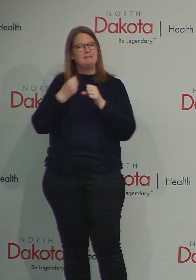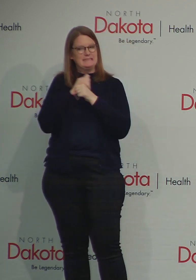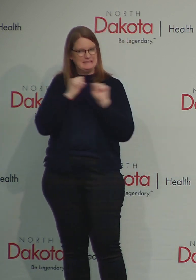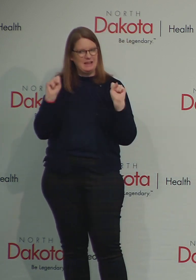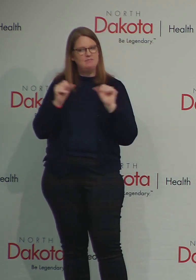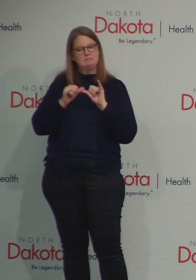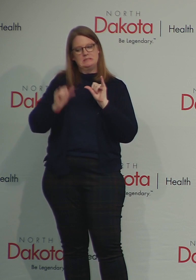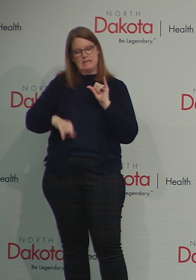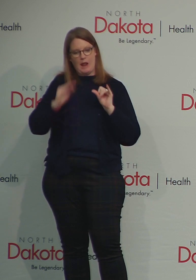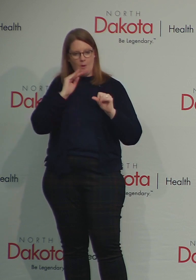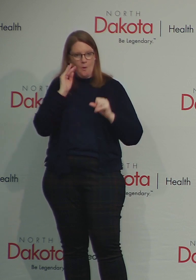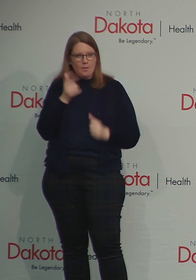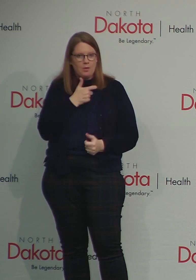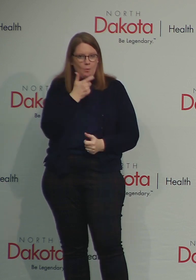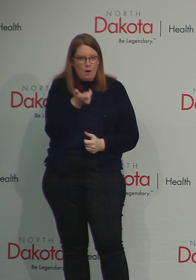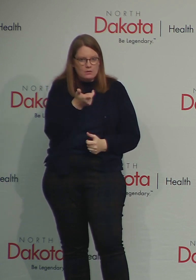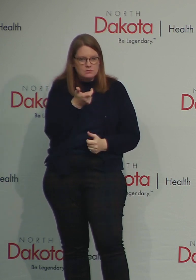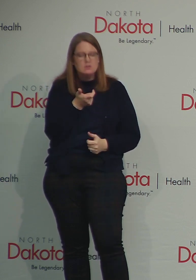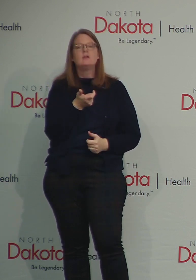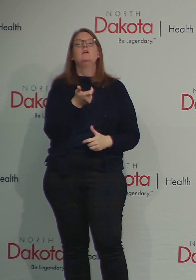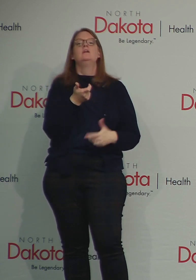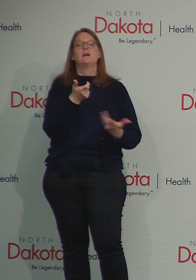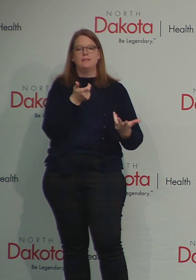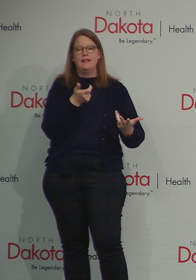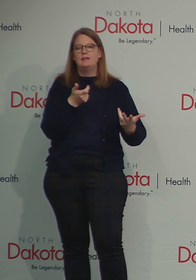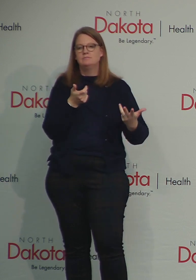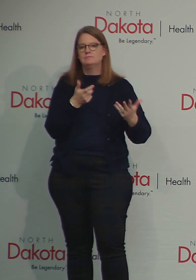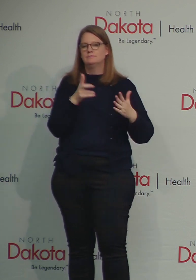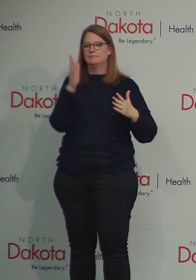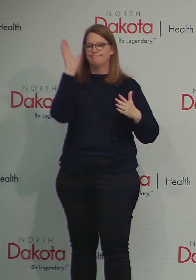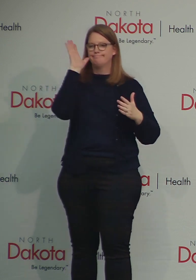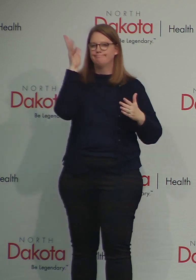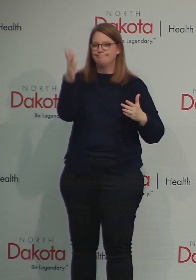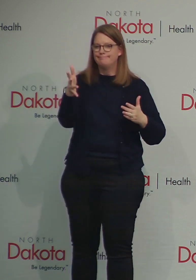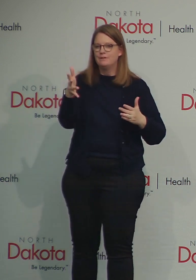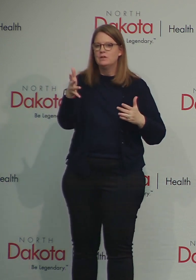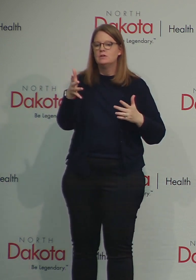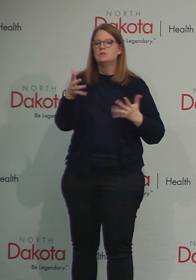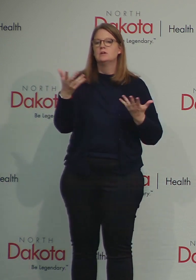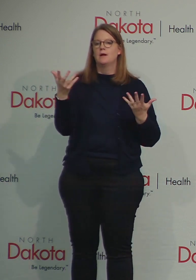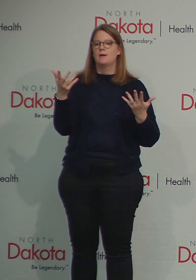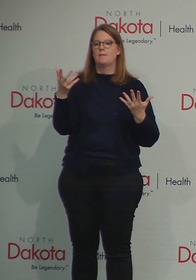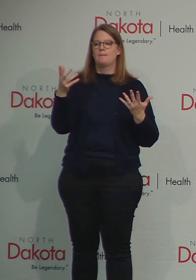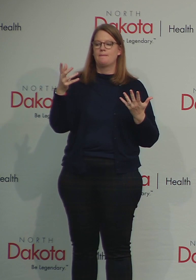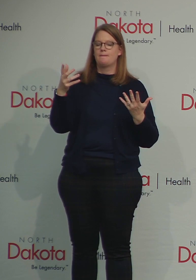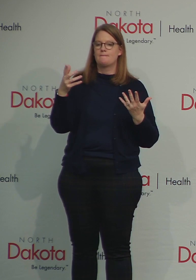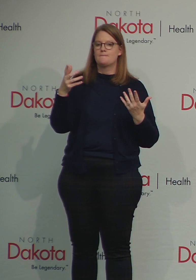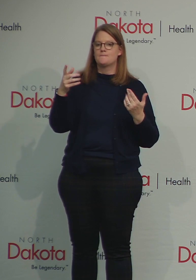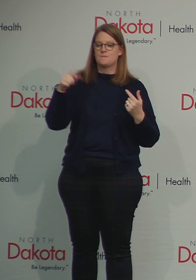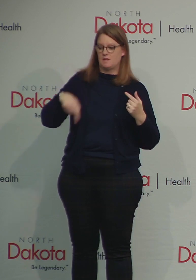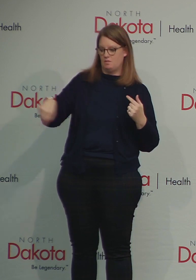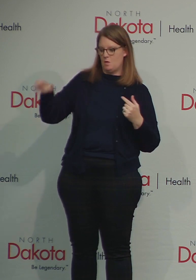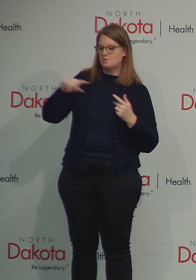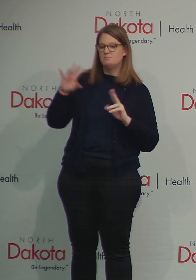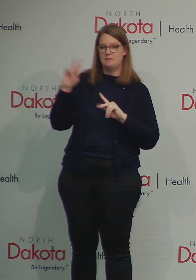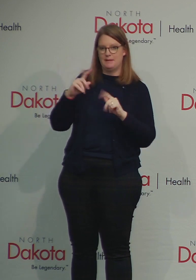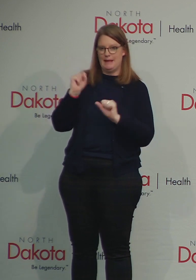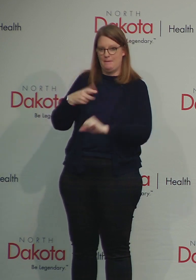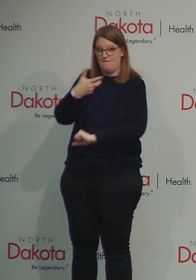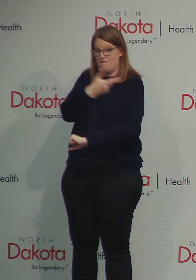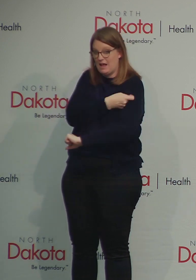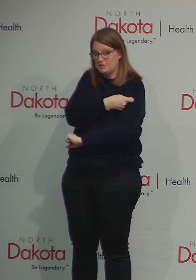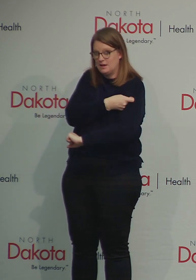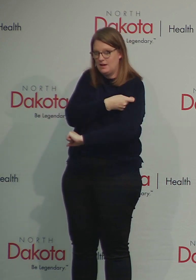cheering on their family until such time that we can get those that are elderly and vulnerable vaccinated. And